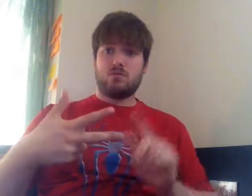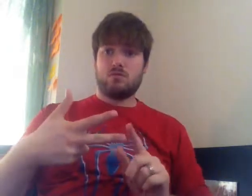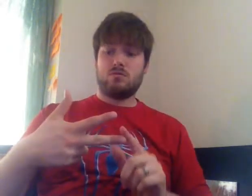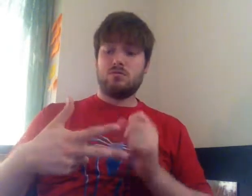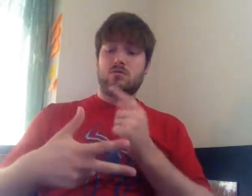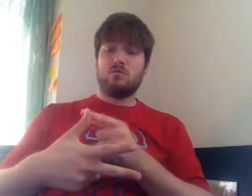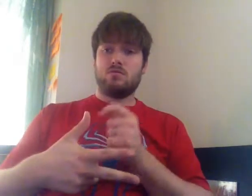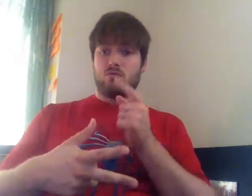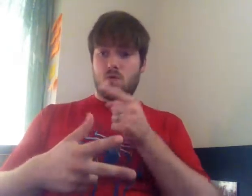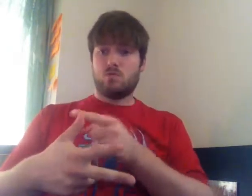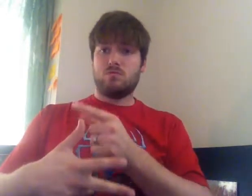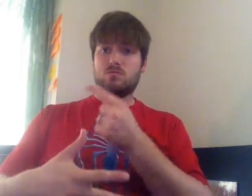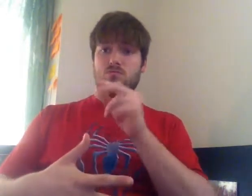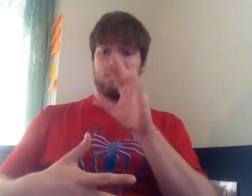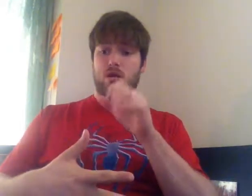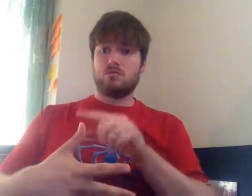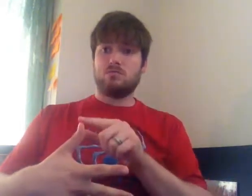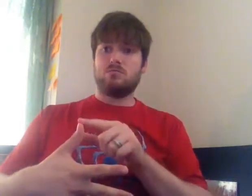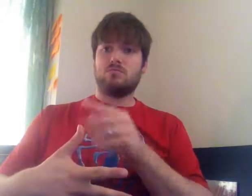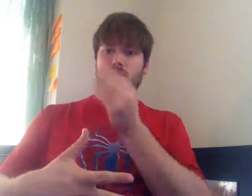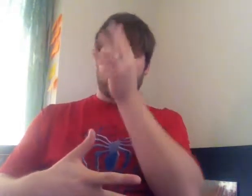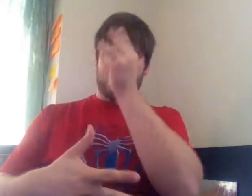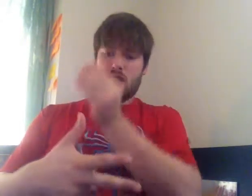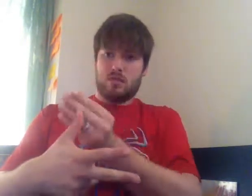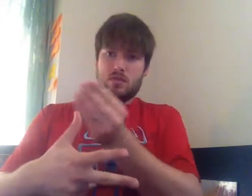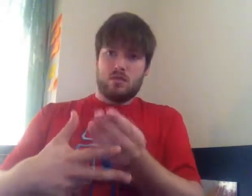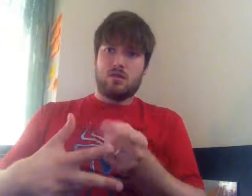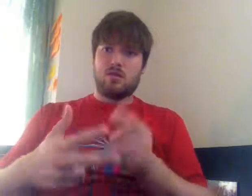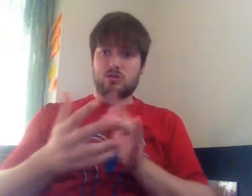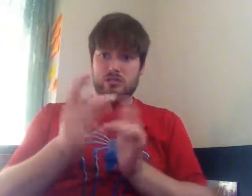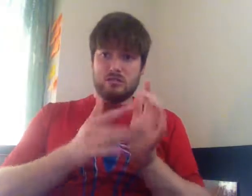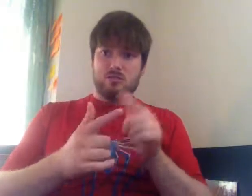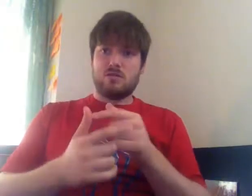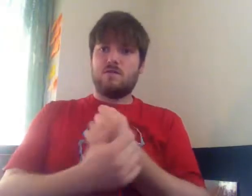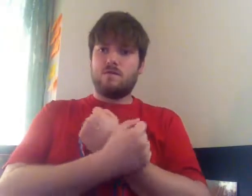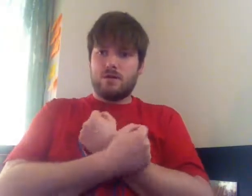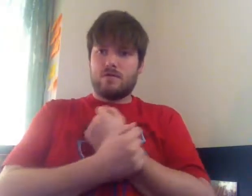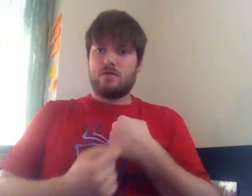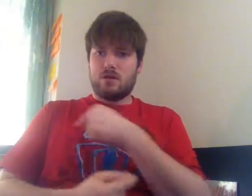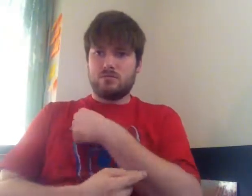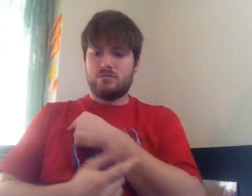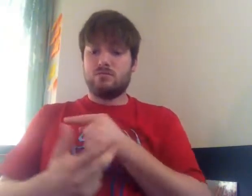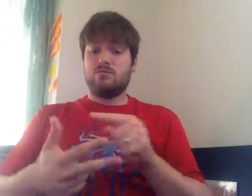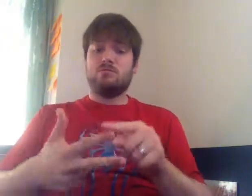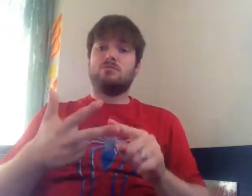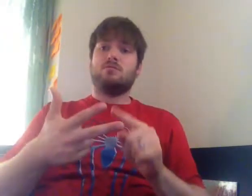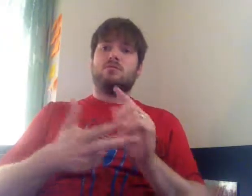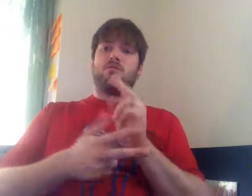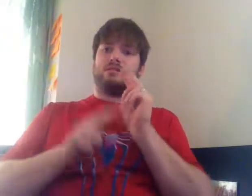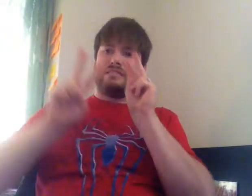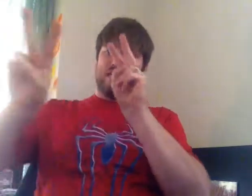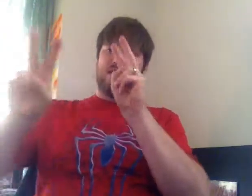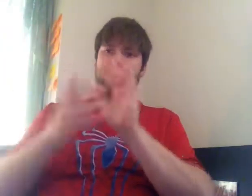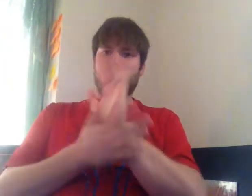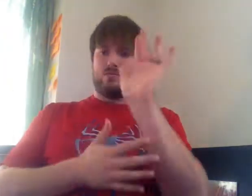even though it's kind of technically dead, Alex, it's not completely out of the picture. All right, Alex, back to you. All right, thanks so much. And as we focus